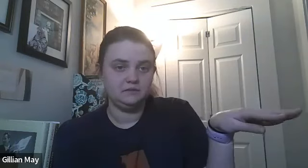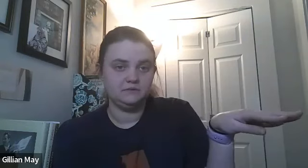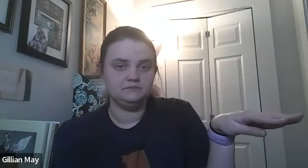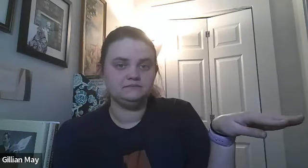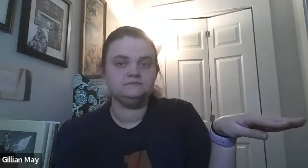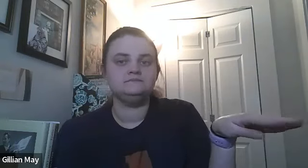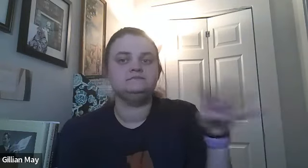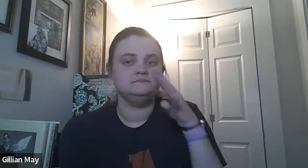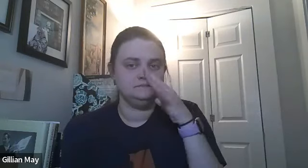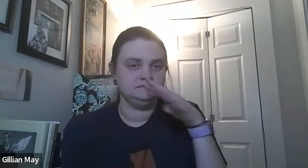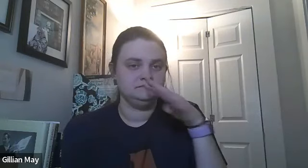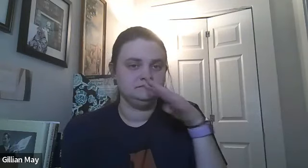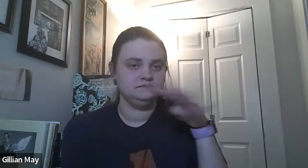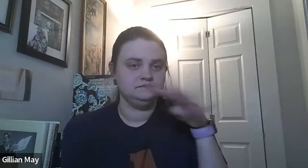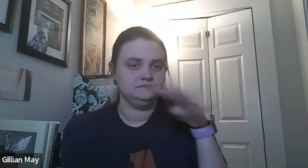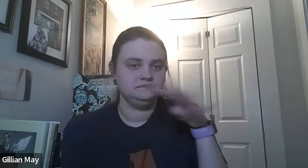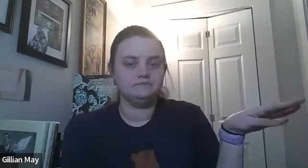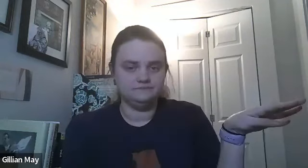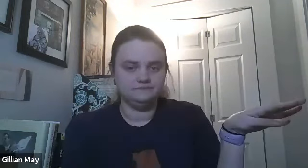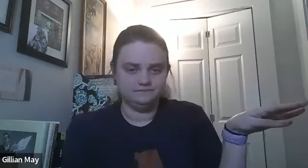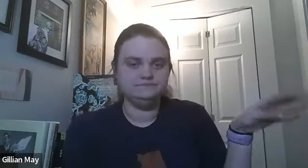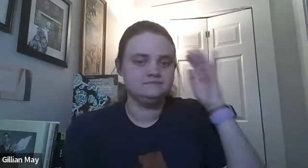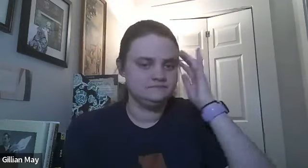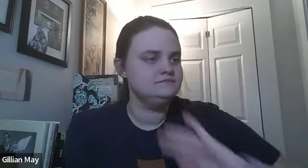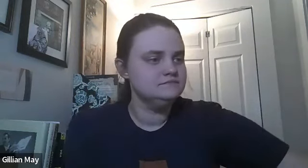Ignore. Ignore. Mm-hmm.